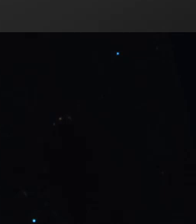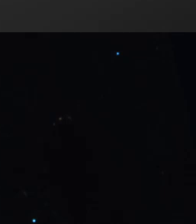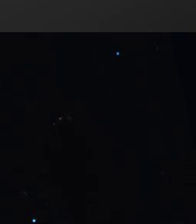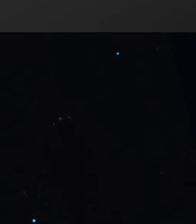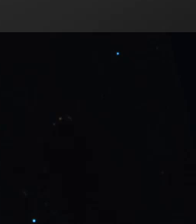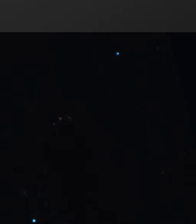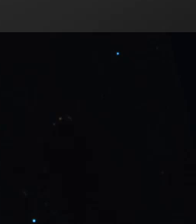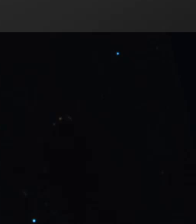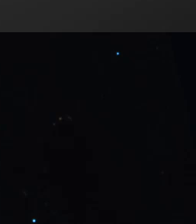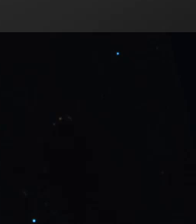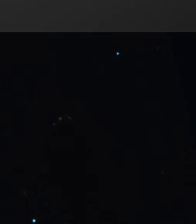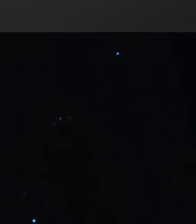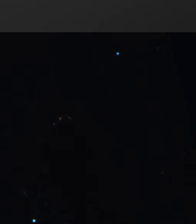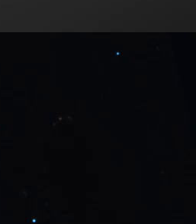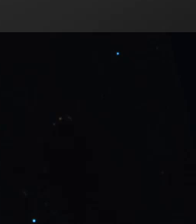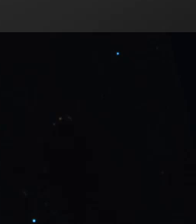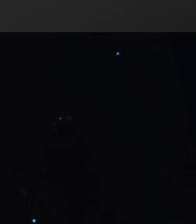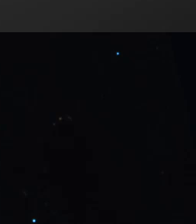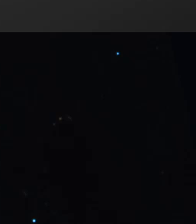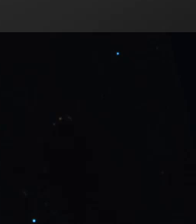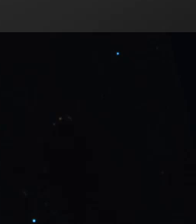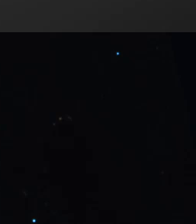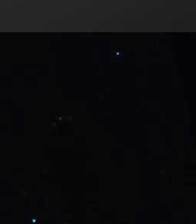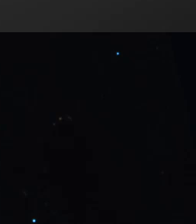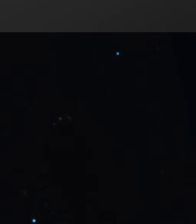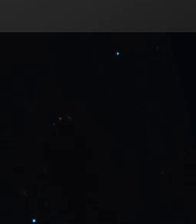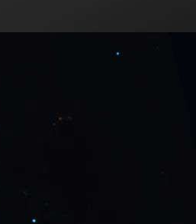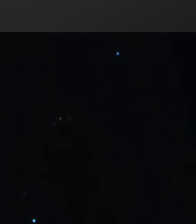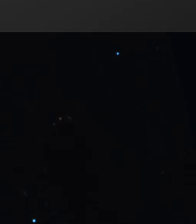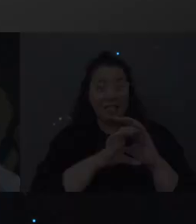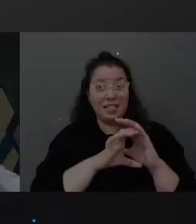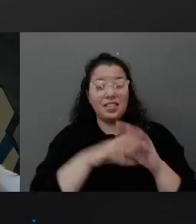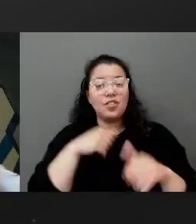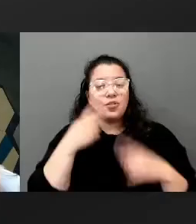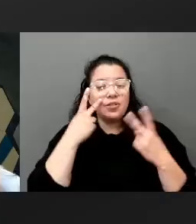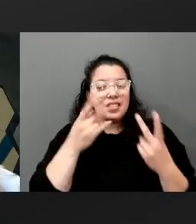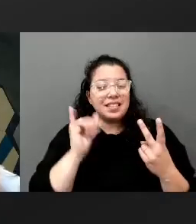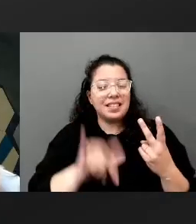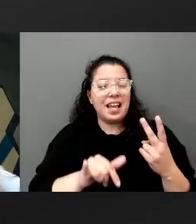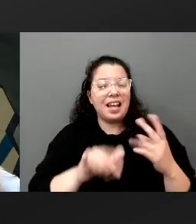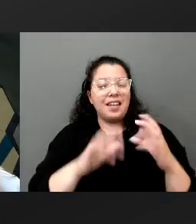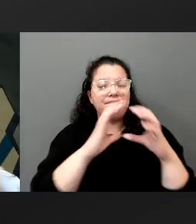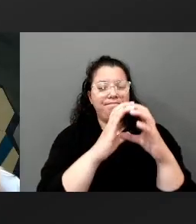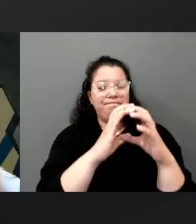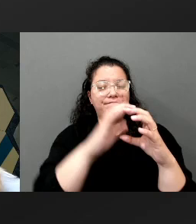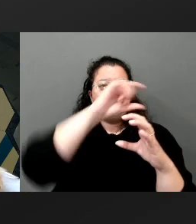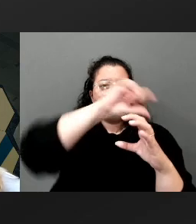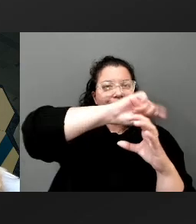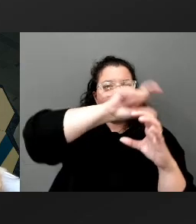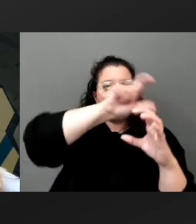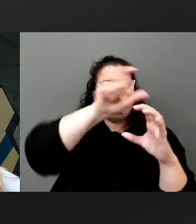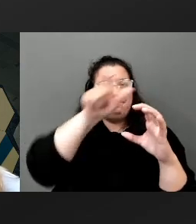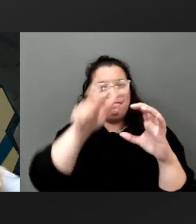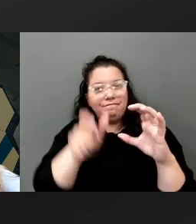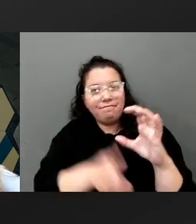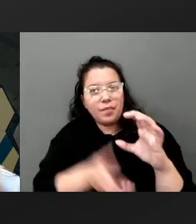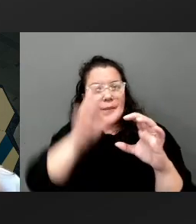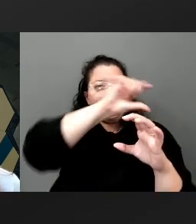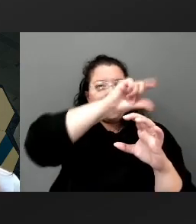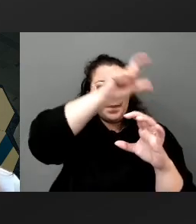actually can see in these images. And so you see these sort of like arc structures surrounding the central